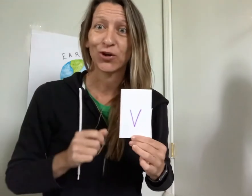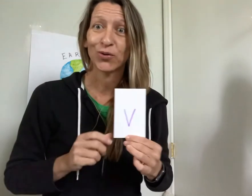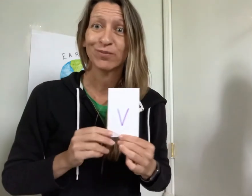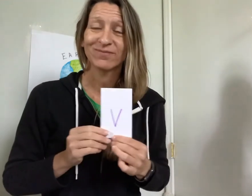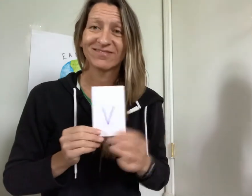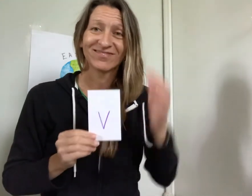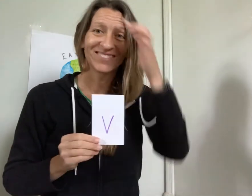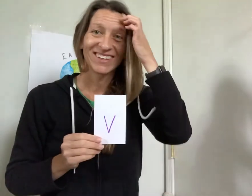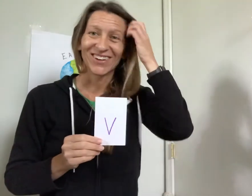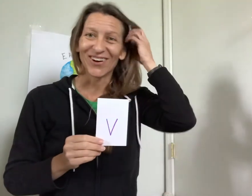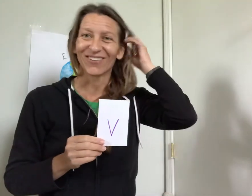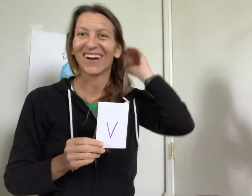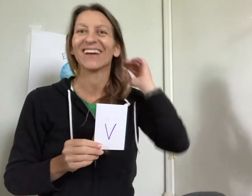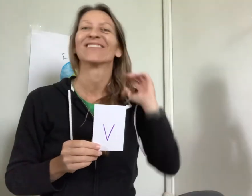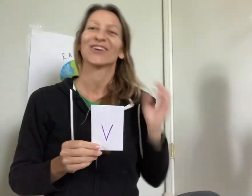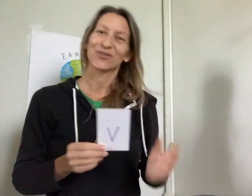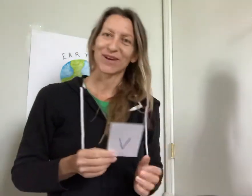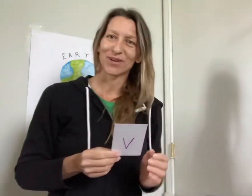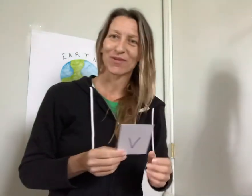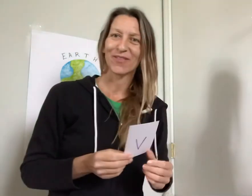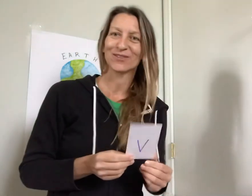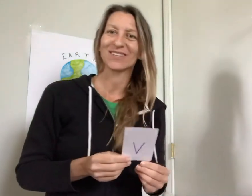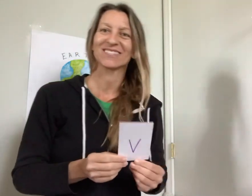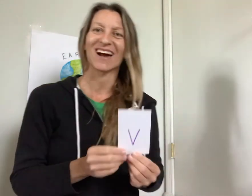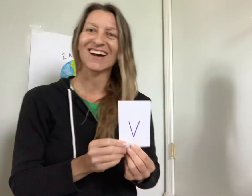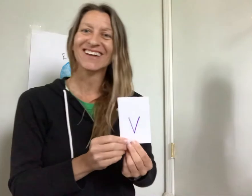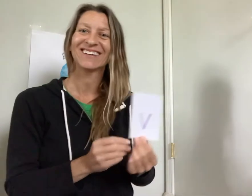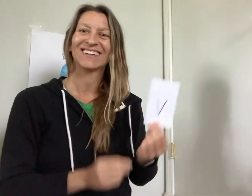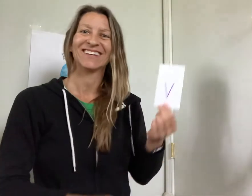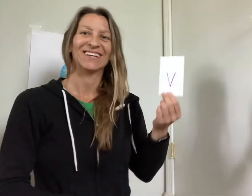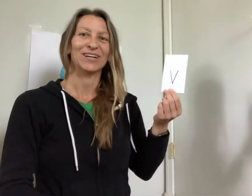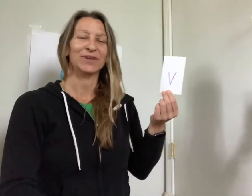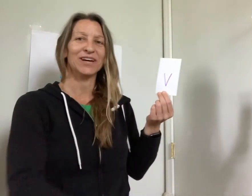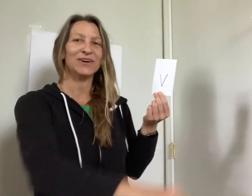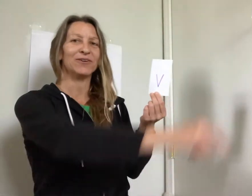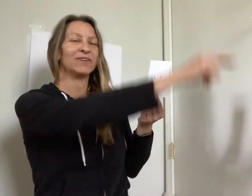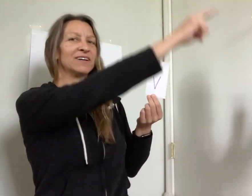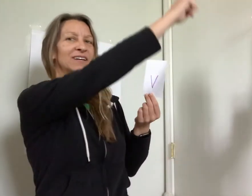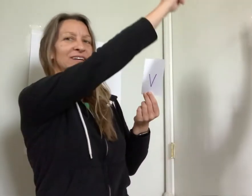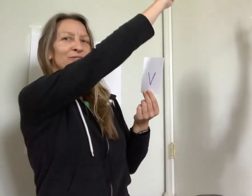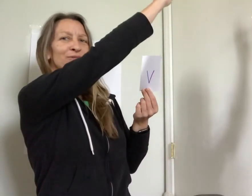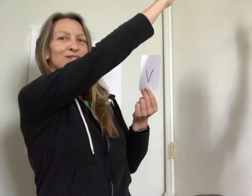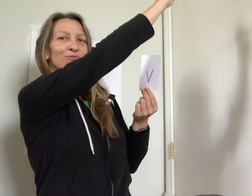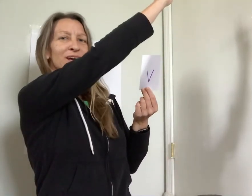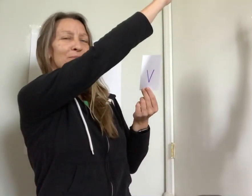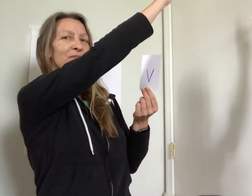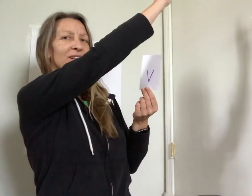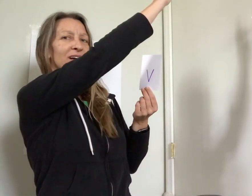vacuum. All right, are you ready to write those in the sky? Here we go. Reach way up in the